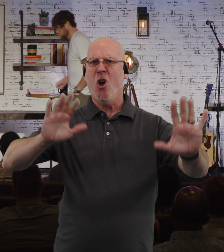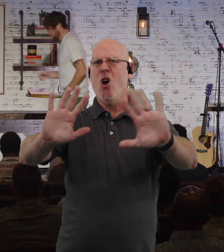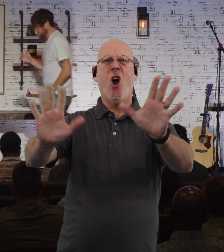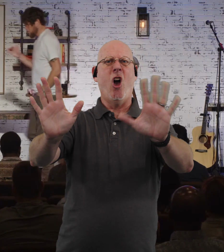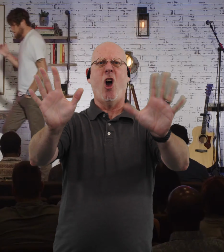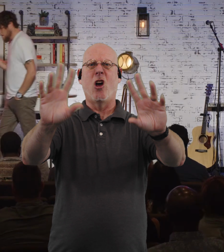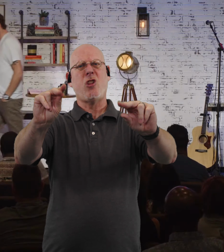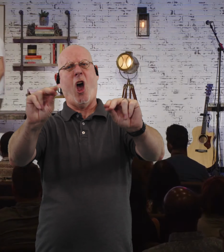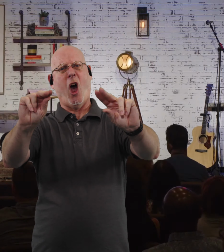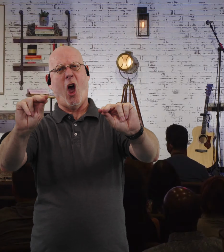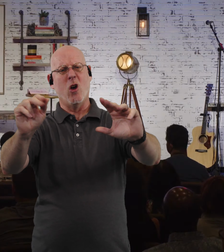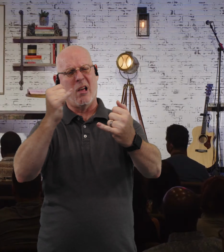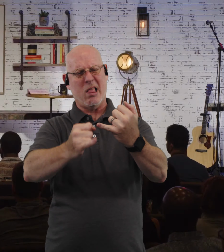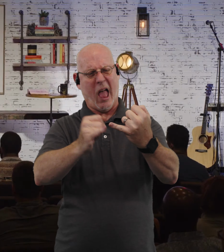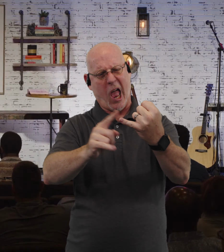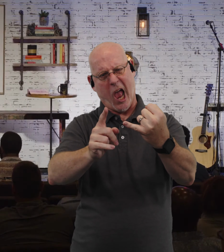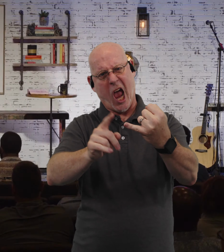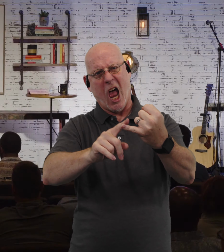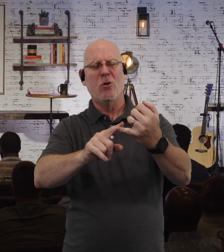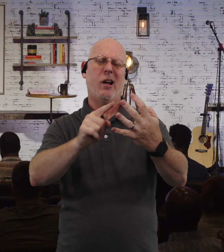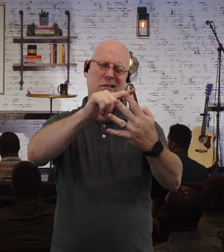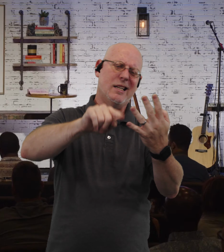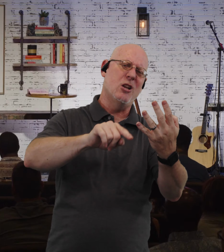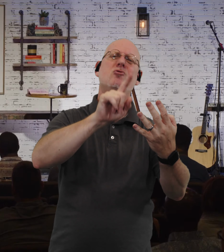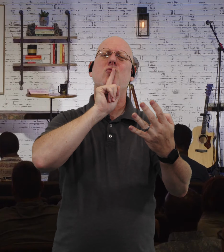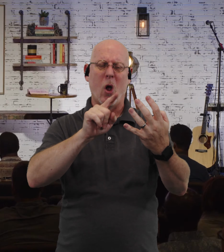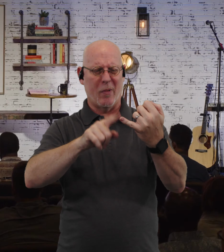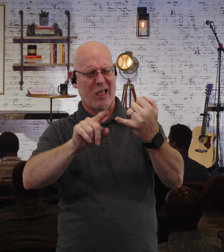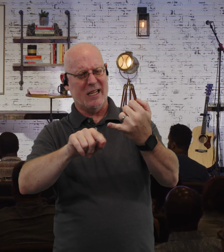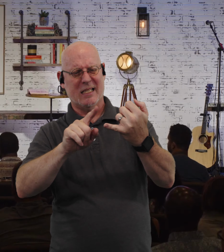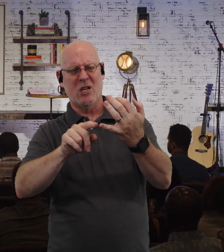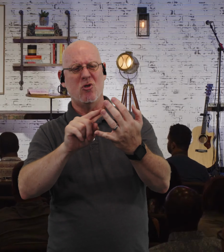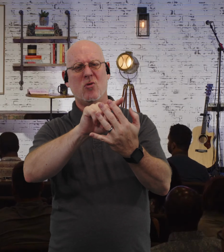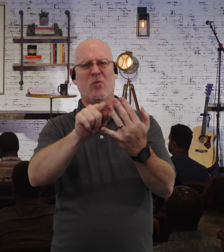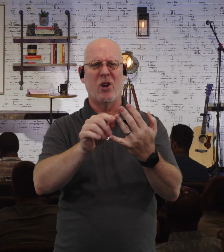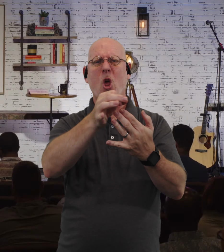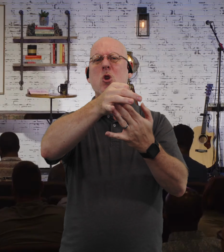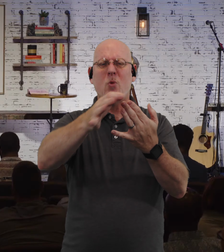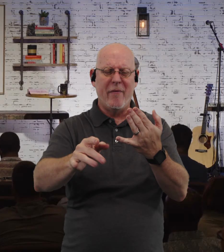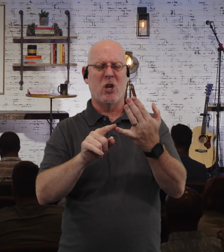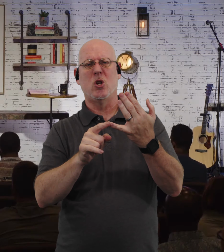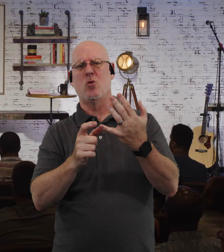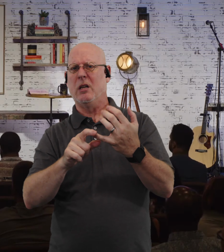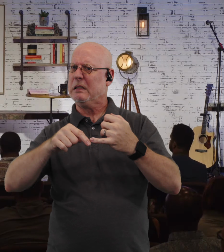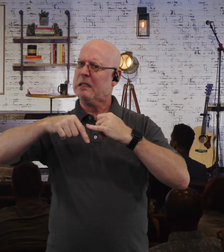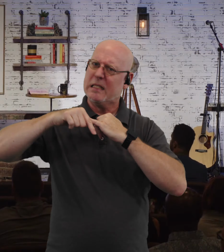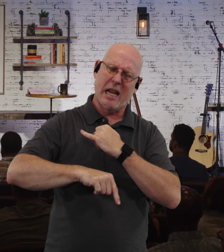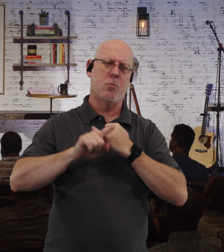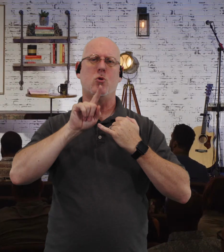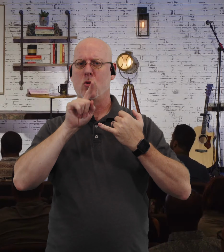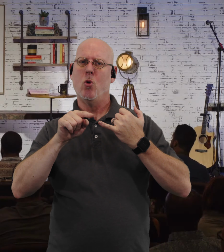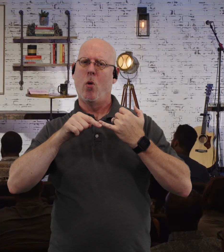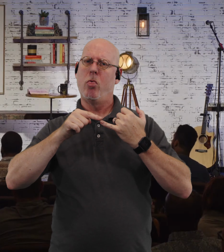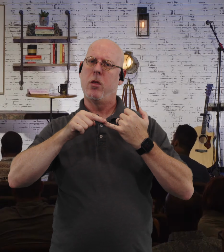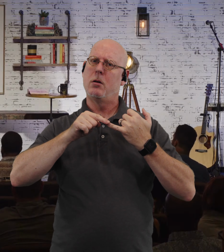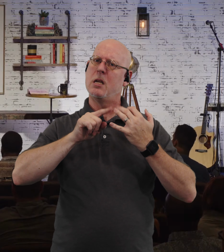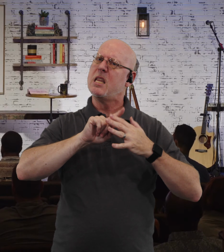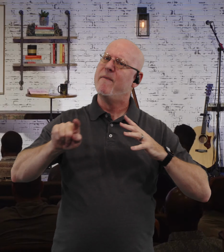and go, no. The last declaration, I get they're all true, but there's a difference between trivial truth and profound, transforming